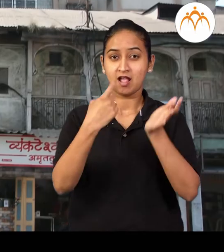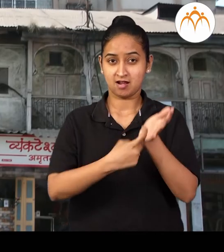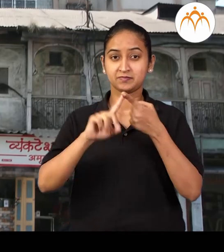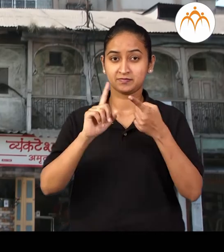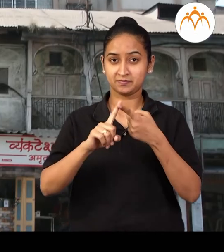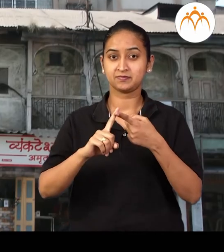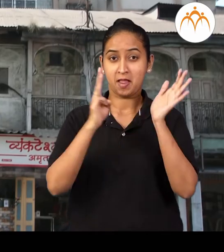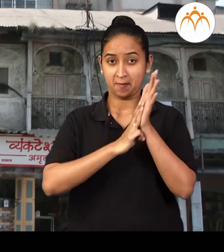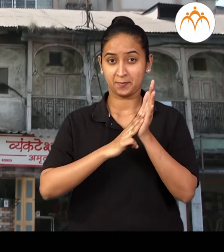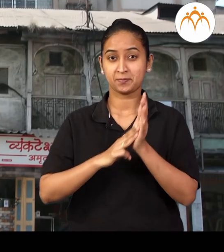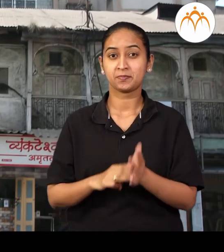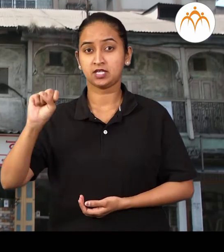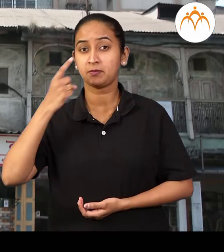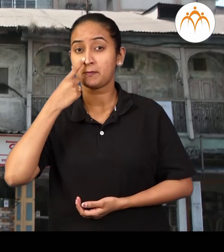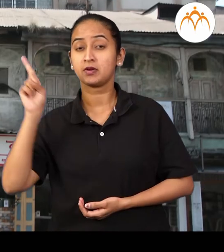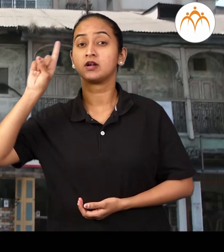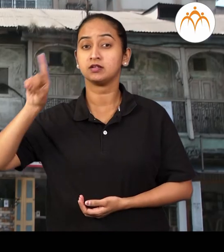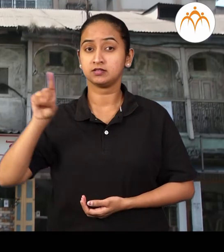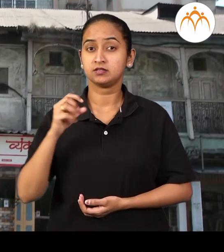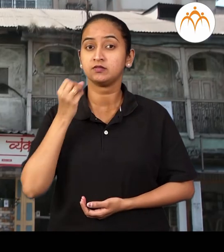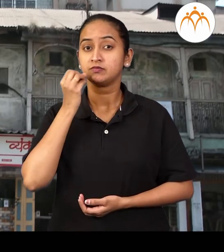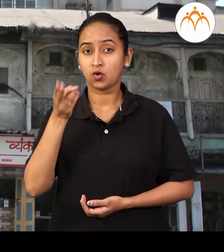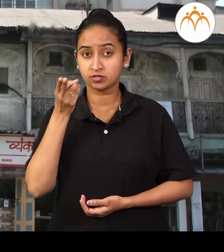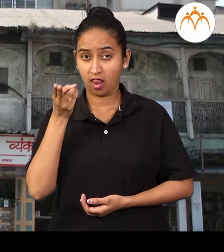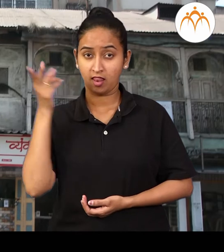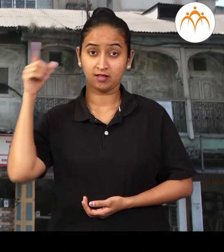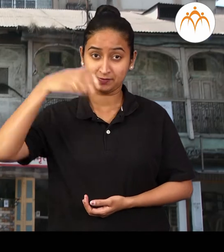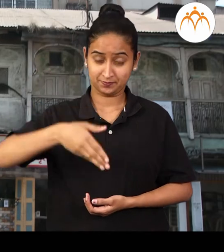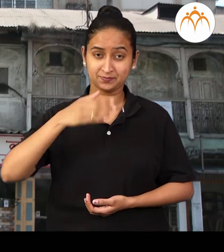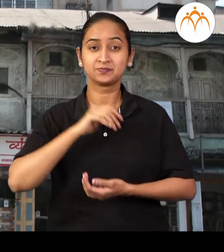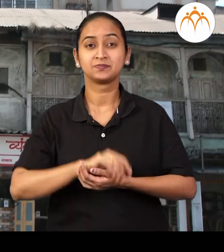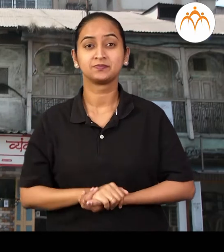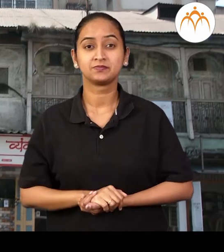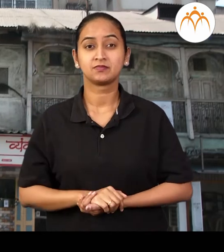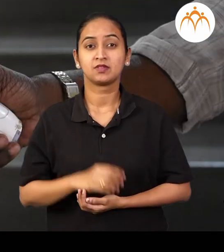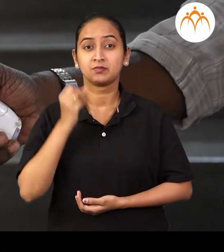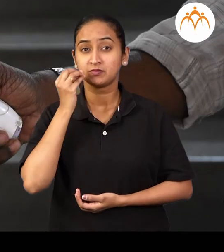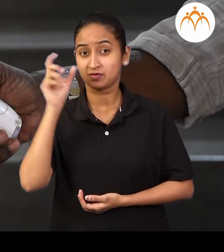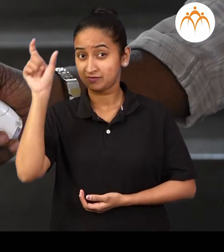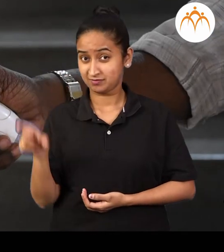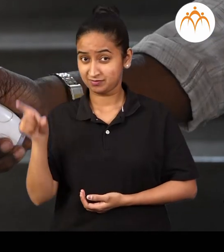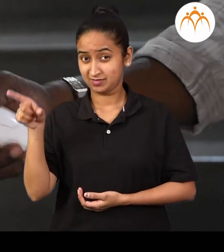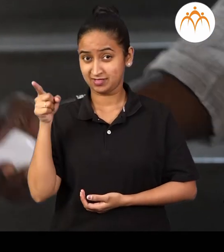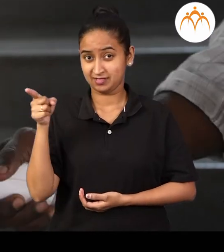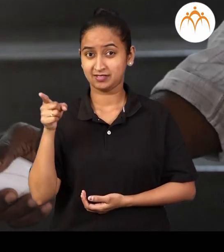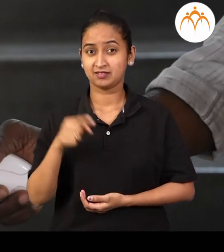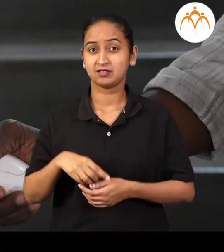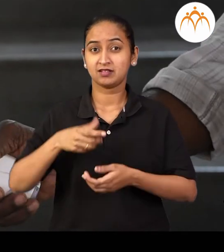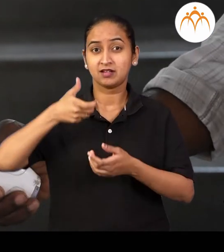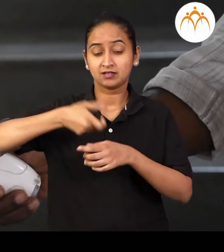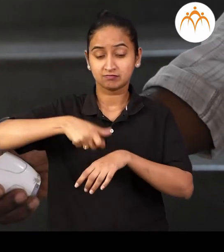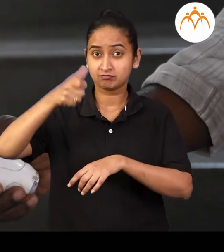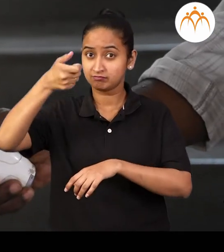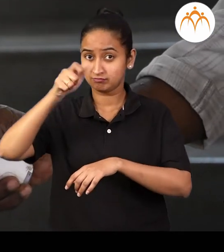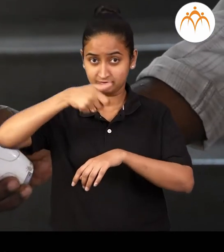Rima and her mother have come to a restaurant. When they entered in a